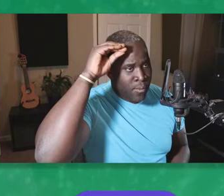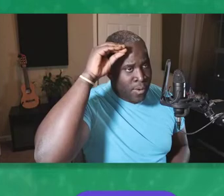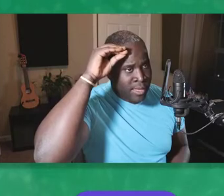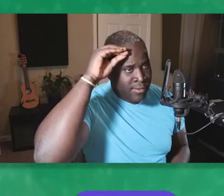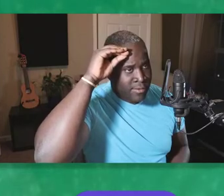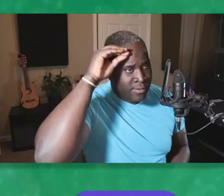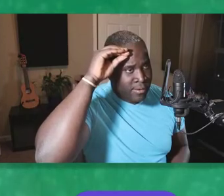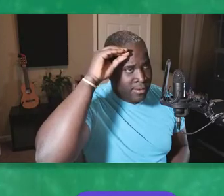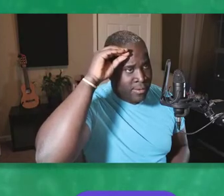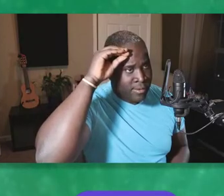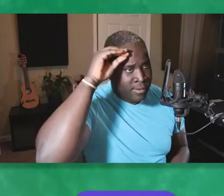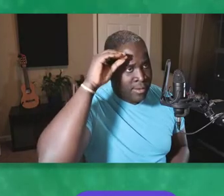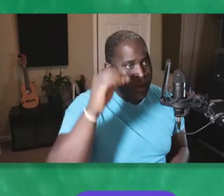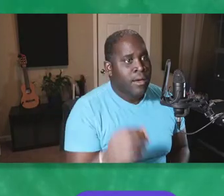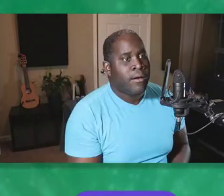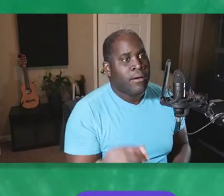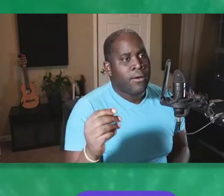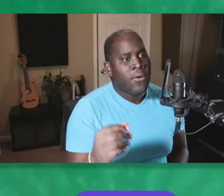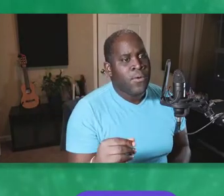Boys.